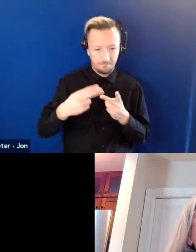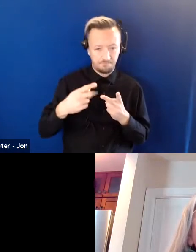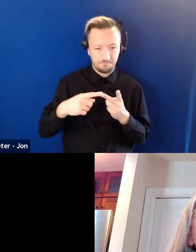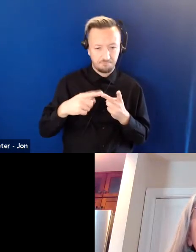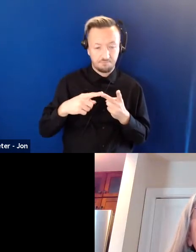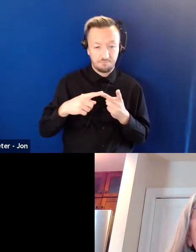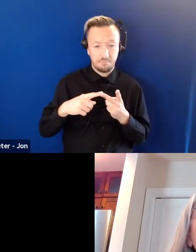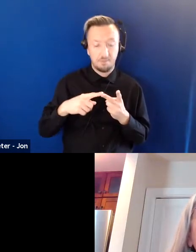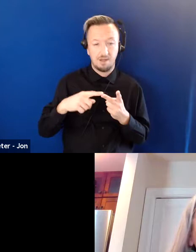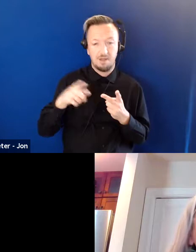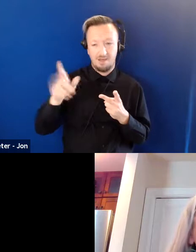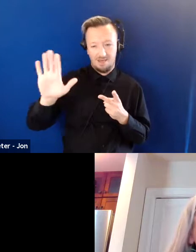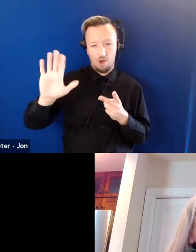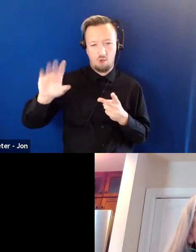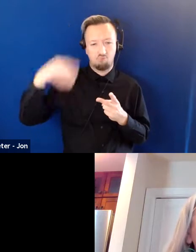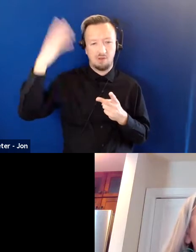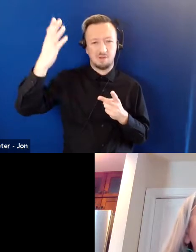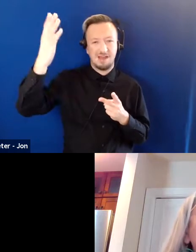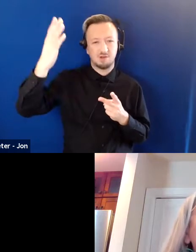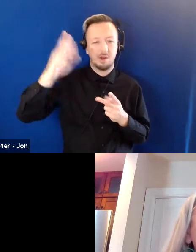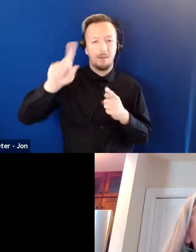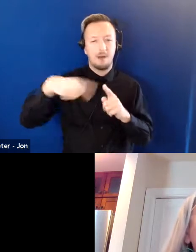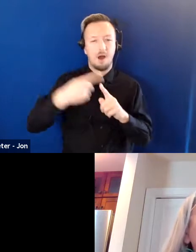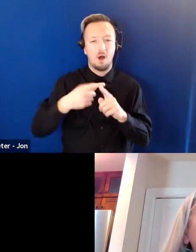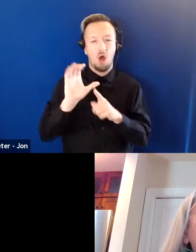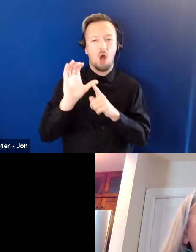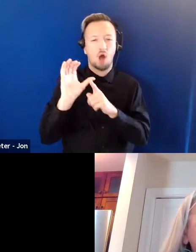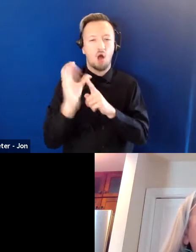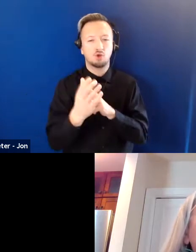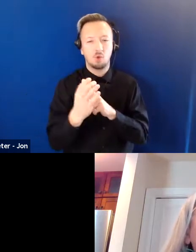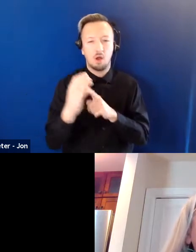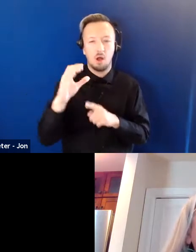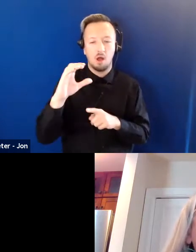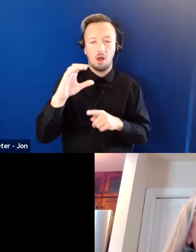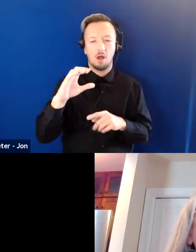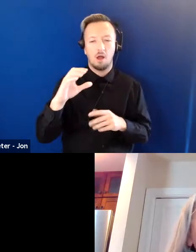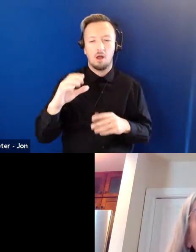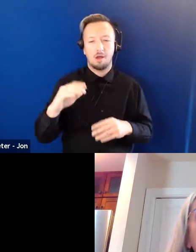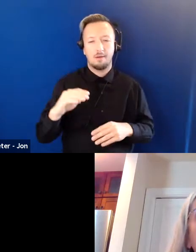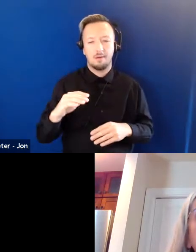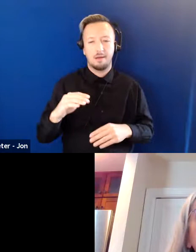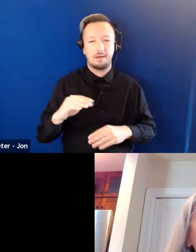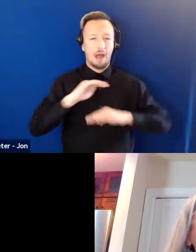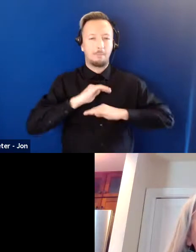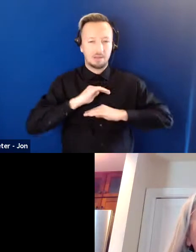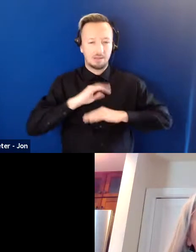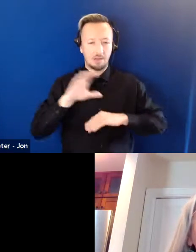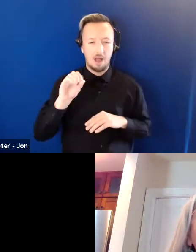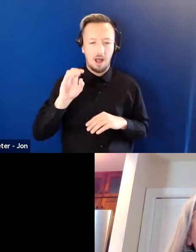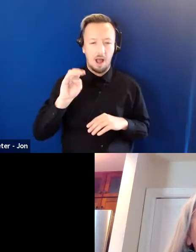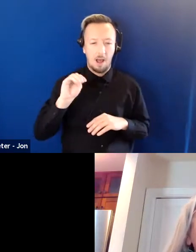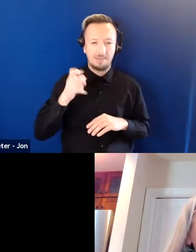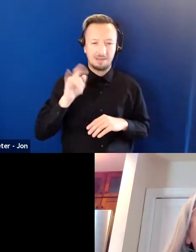on cultural competency. I don't know if you were able to attend that workshop, But if you're able to get the video or